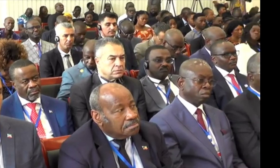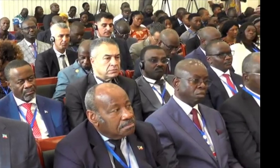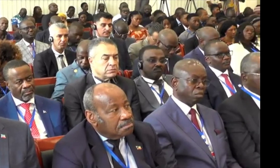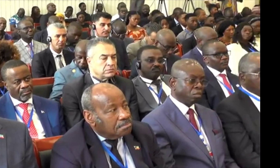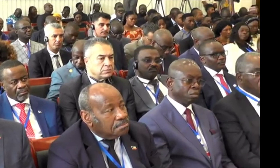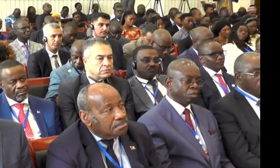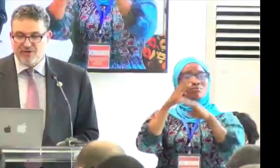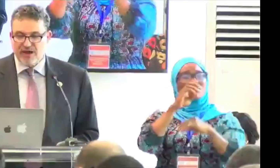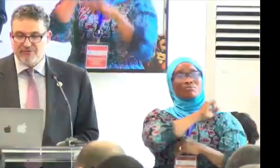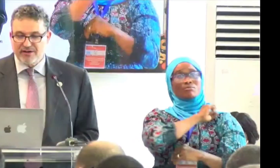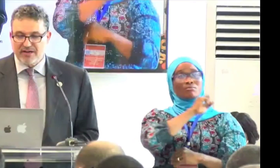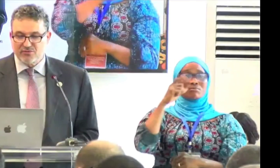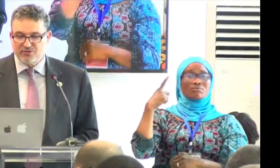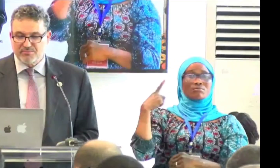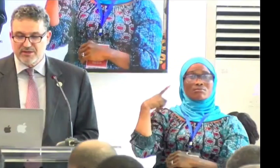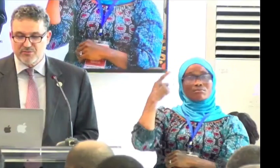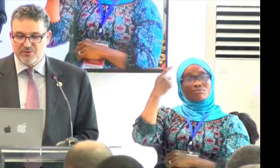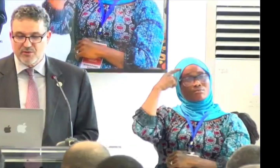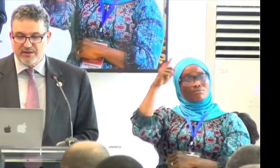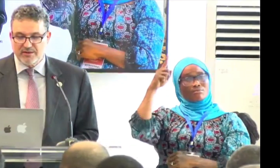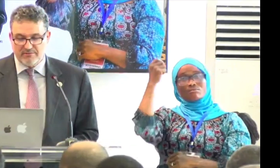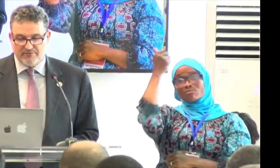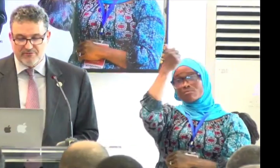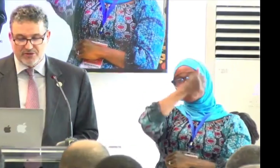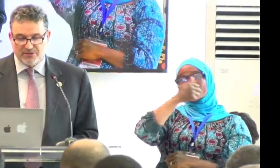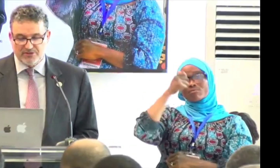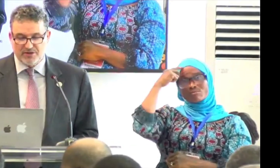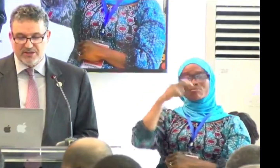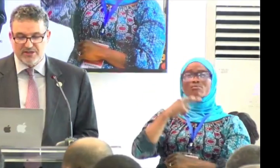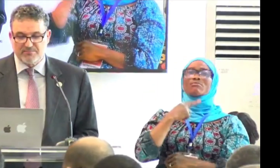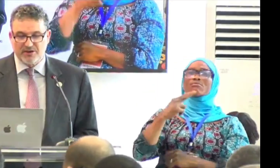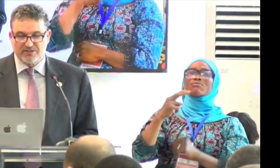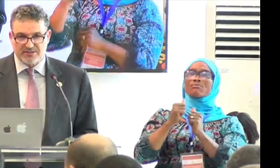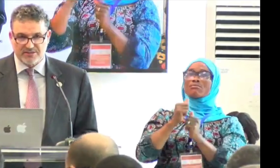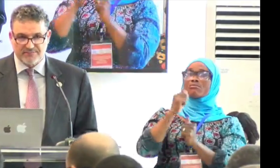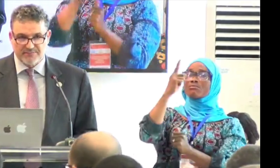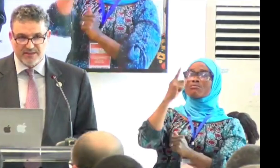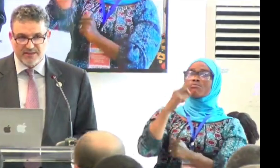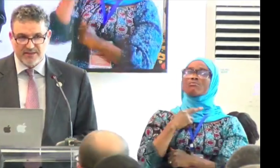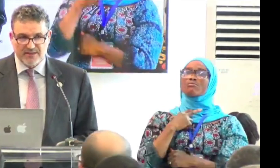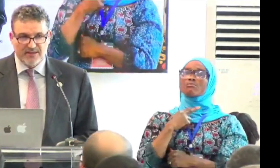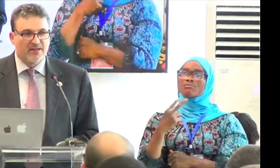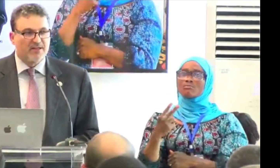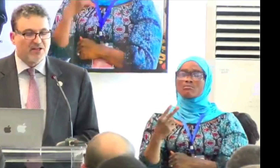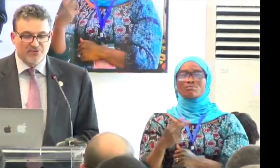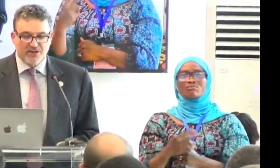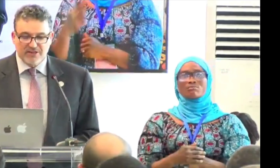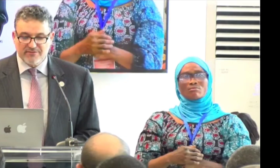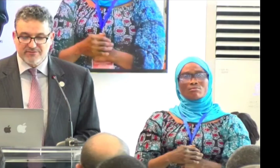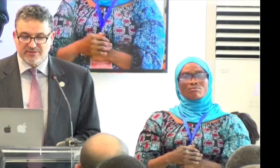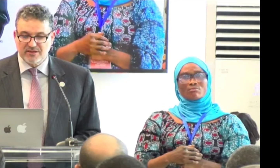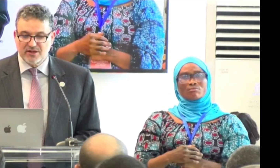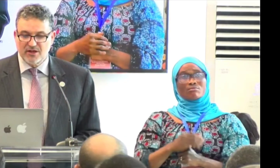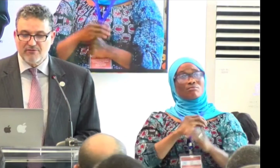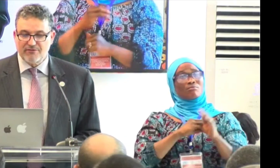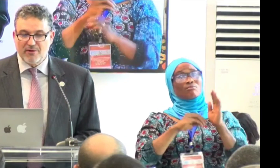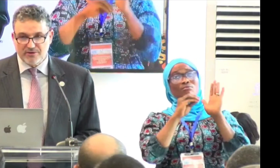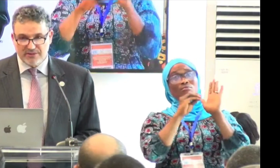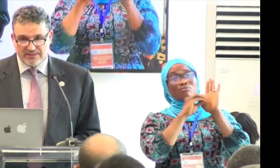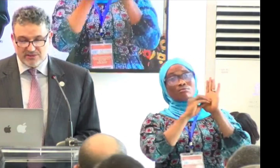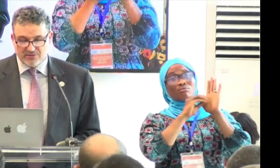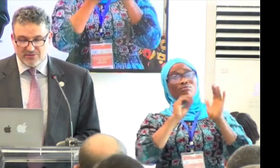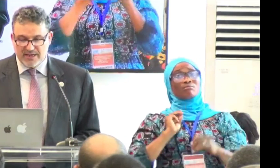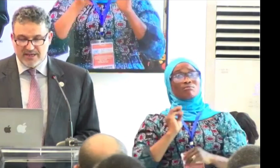Council and for Africa to speak with one voice during this process. The objectives of